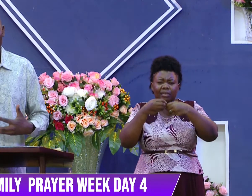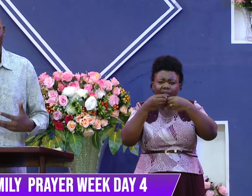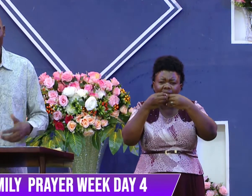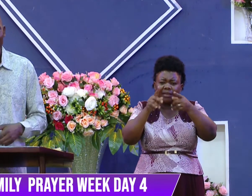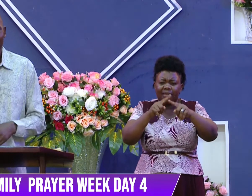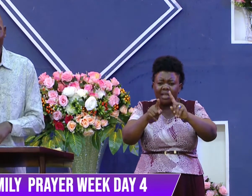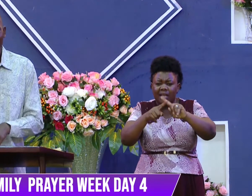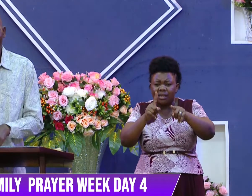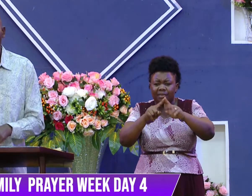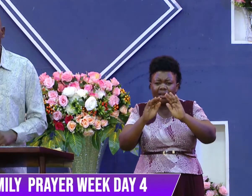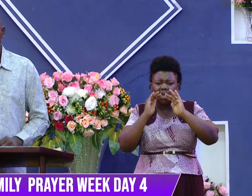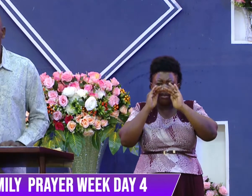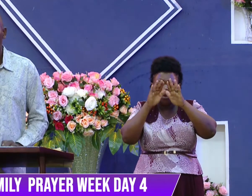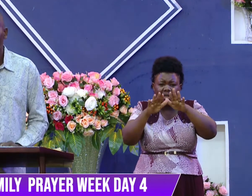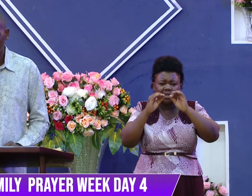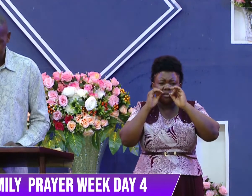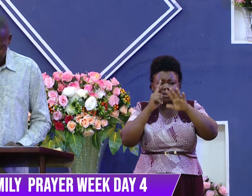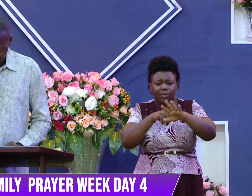here,